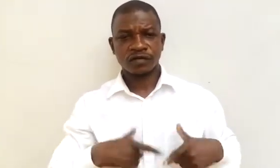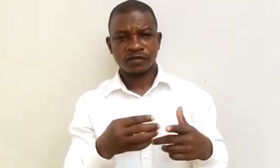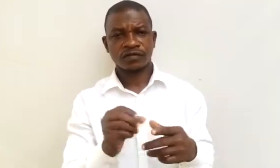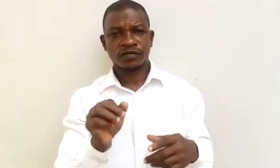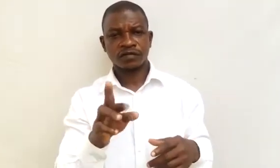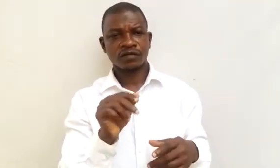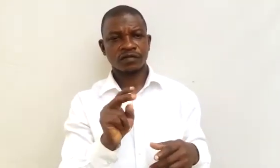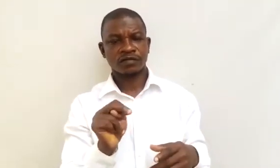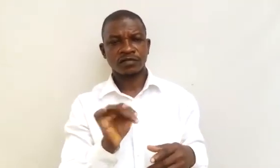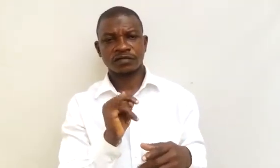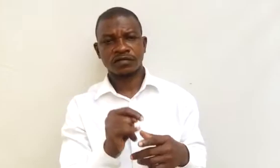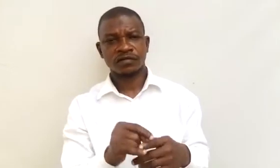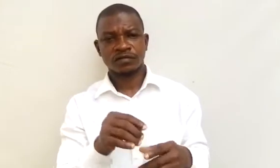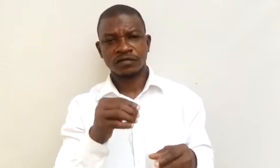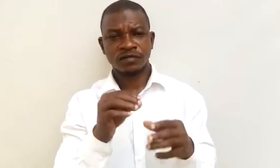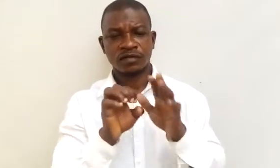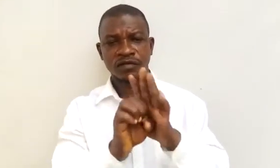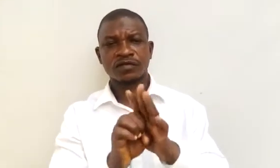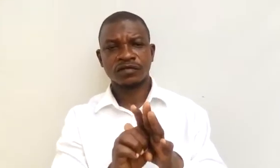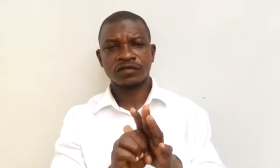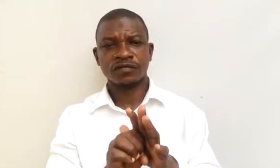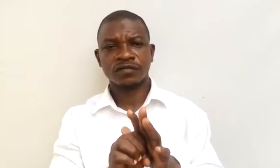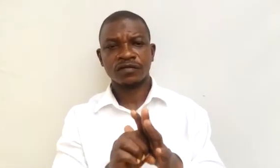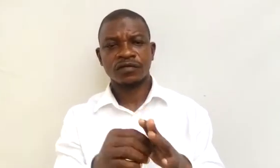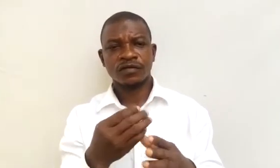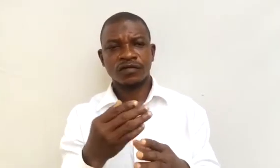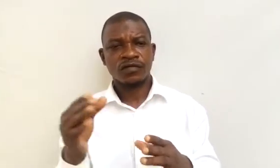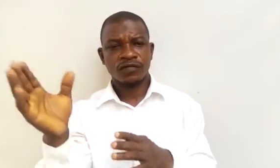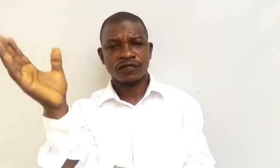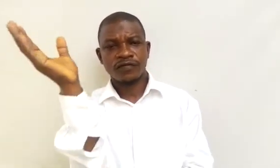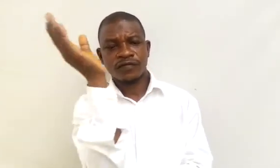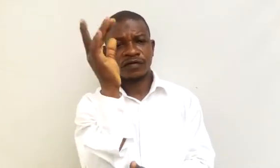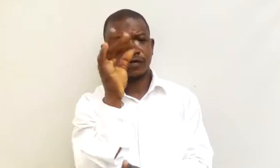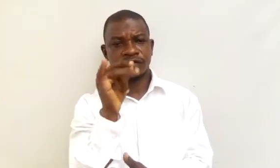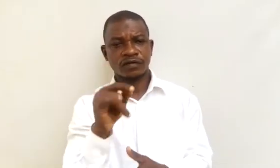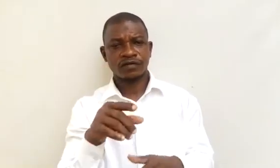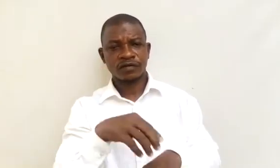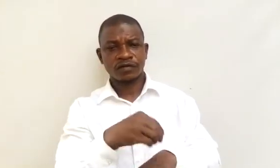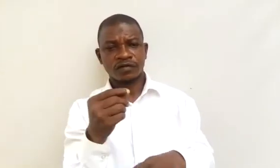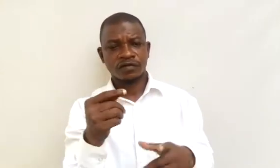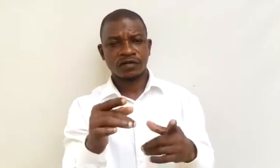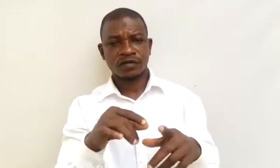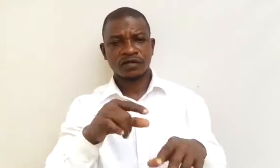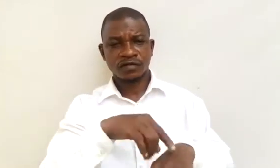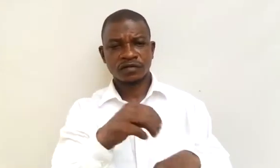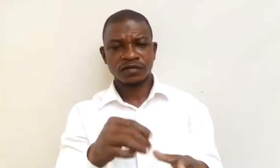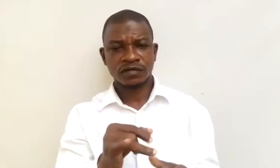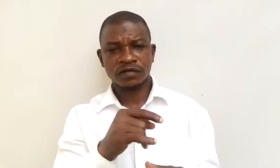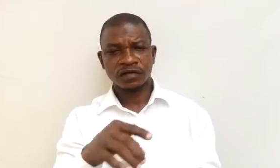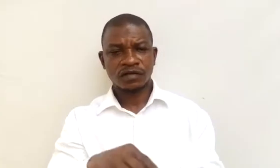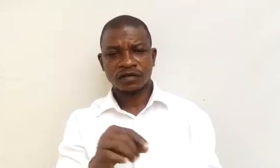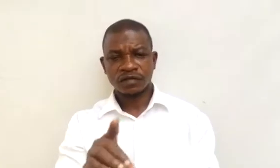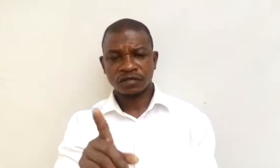organism. Example: forest, grassland, desert,